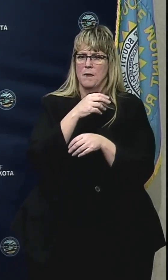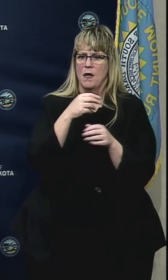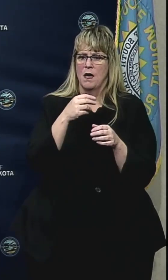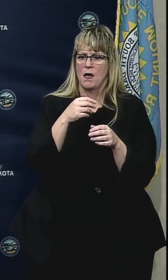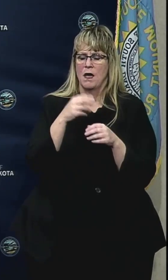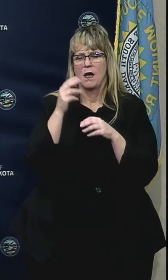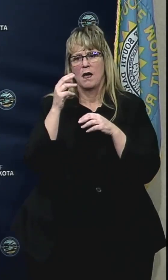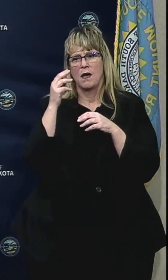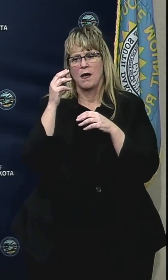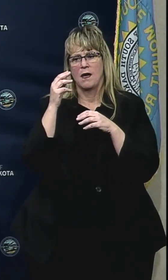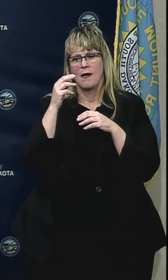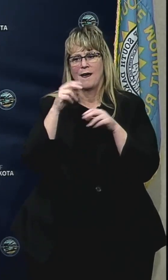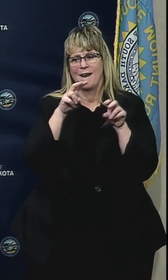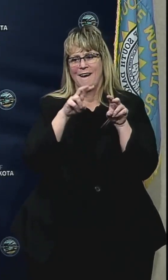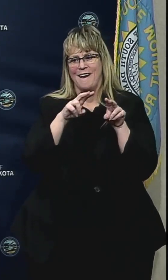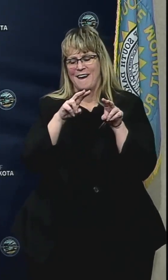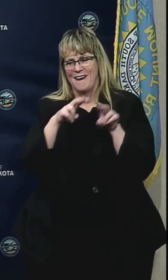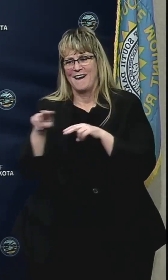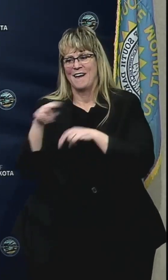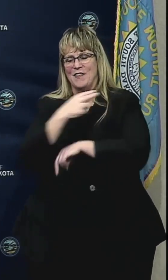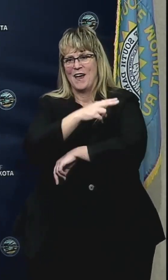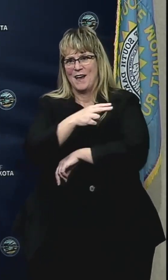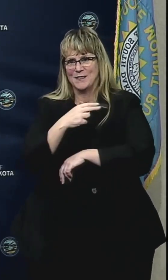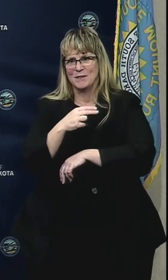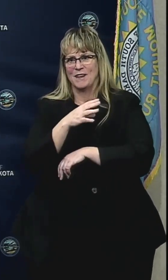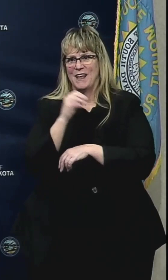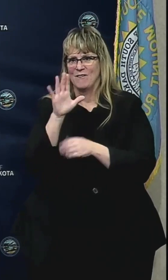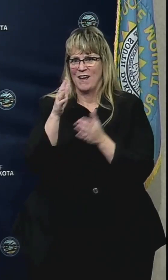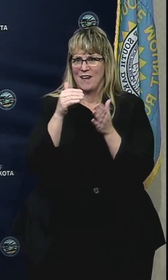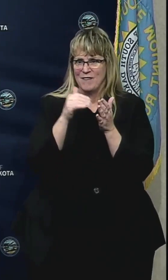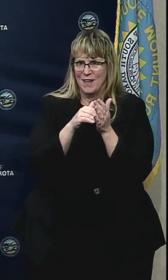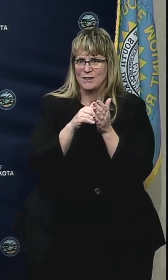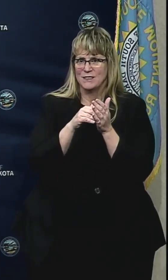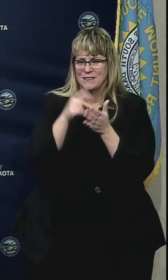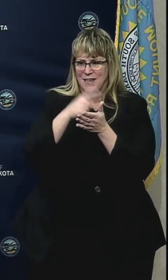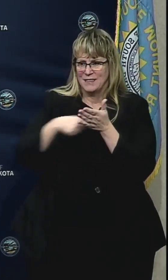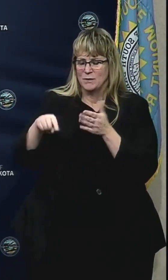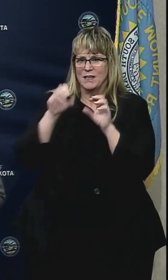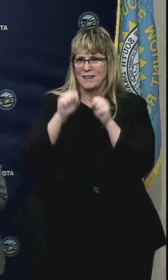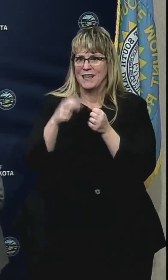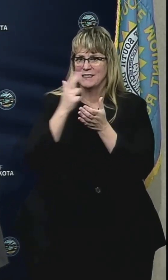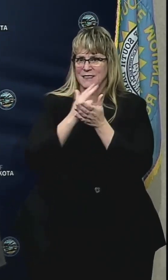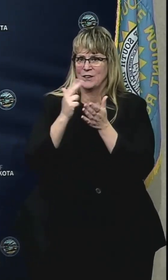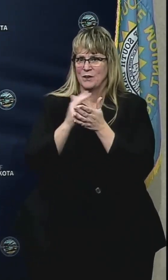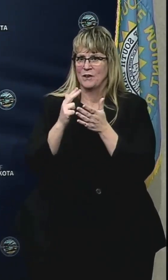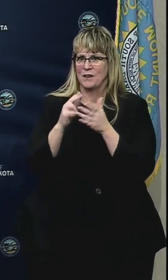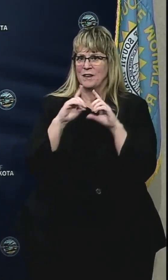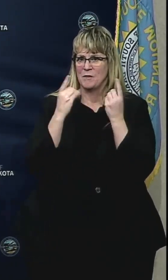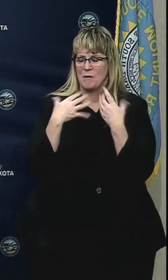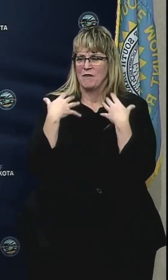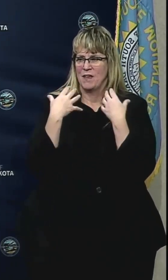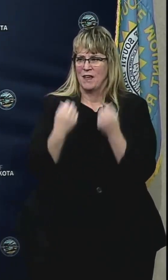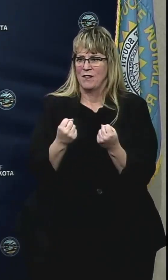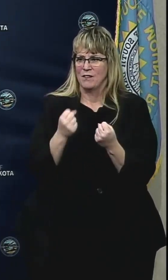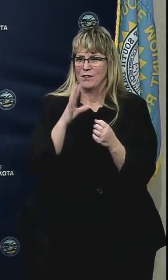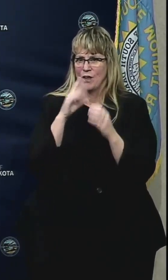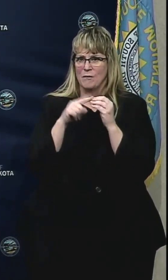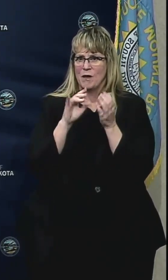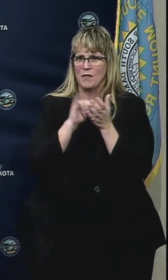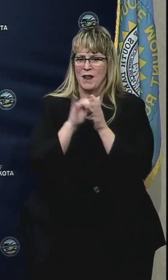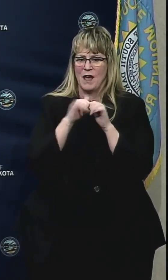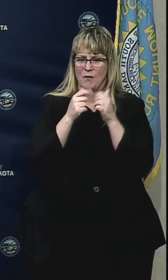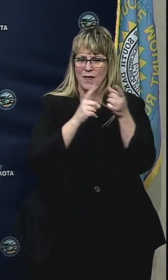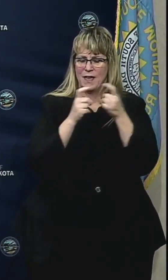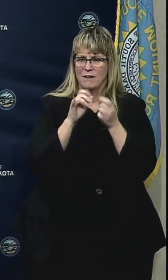and 5,000 by this time next week. I wonder if Secretary Malcolm-Risden can talk about the capacity of the hospitals to handle